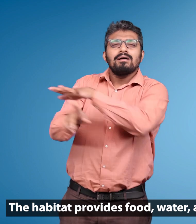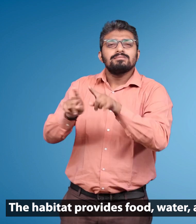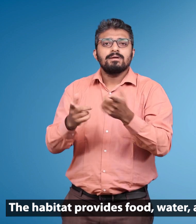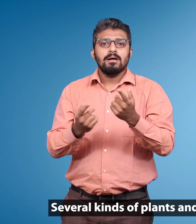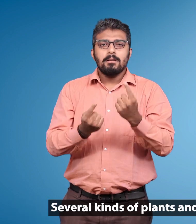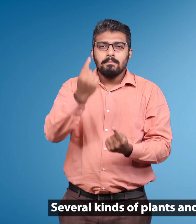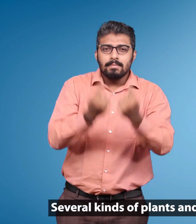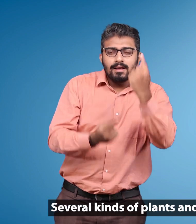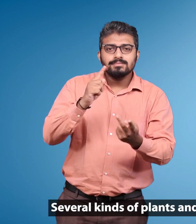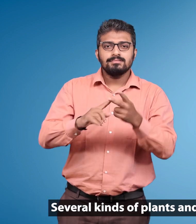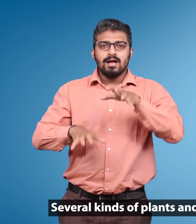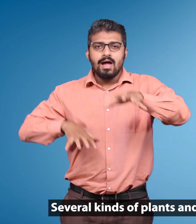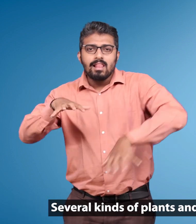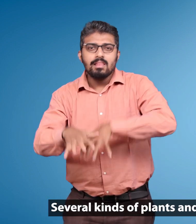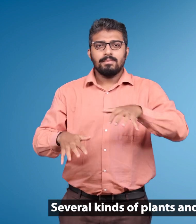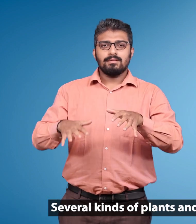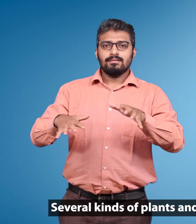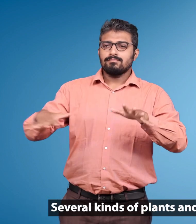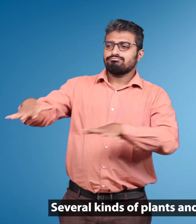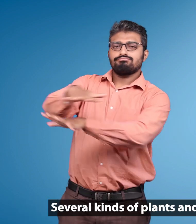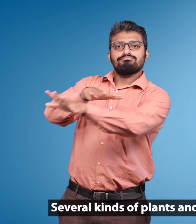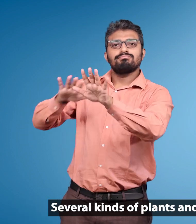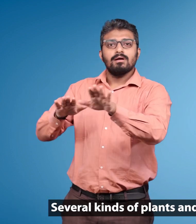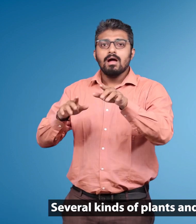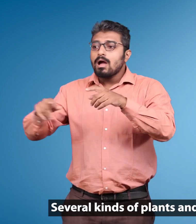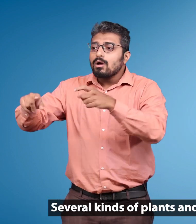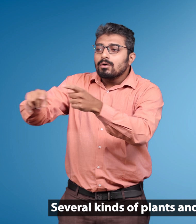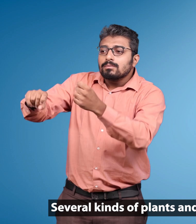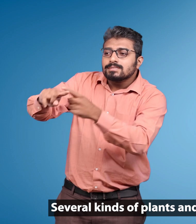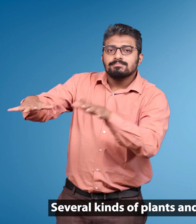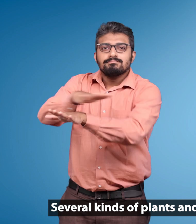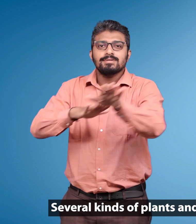several kinds of plants and animals live in the same habitat